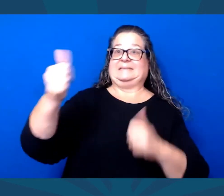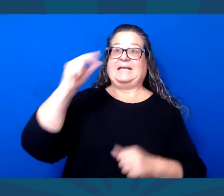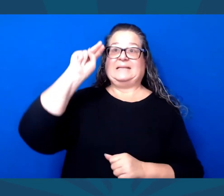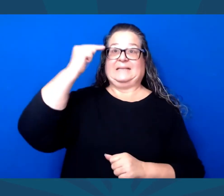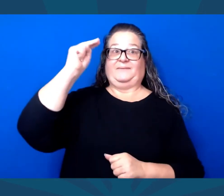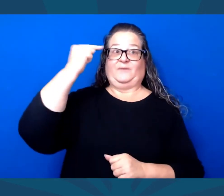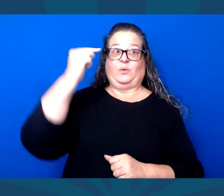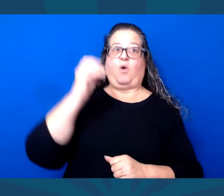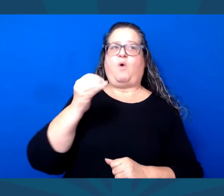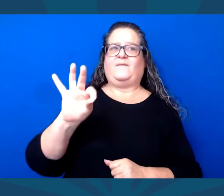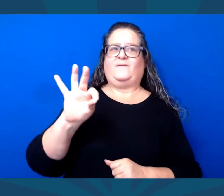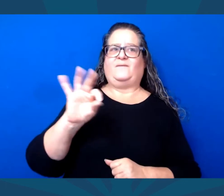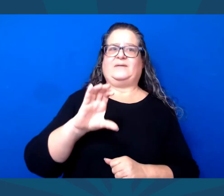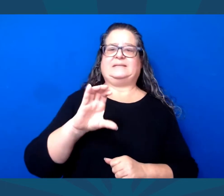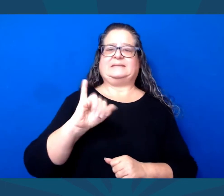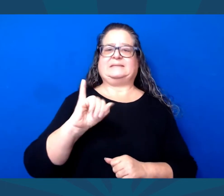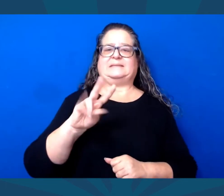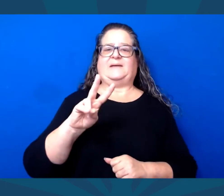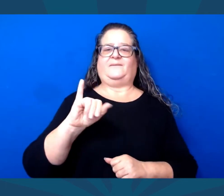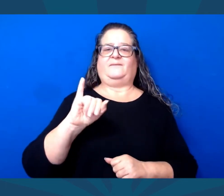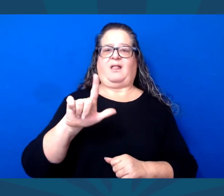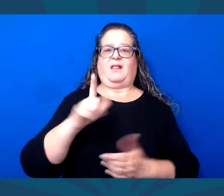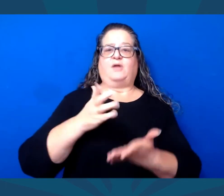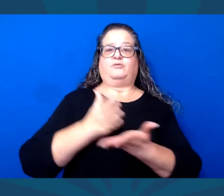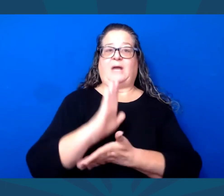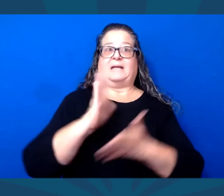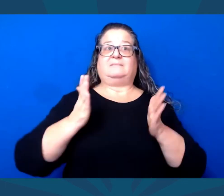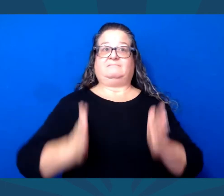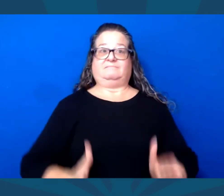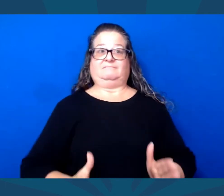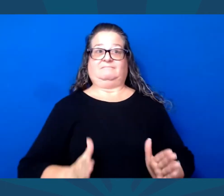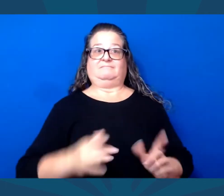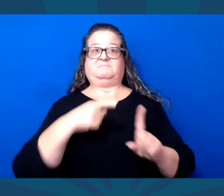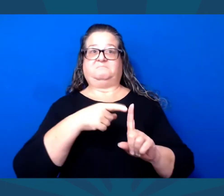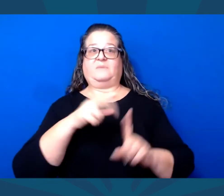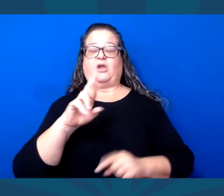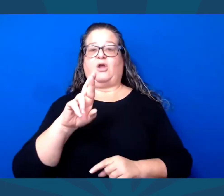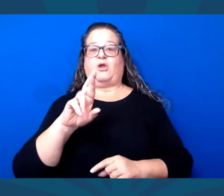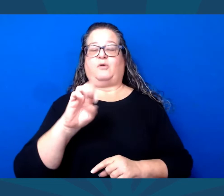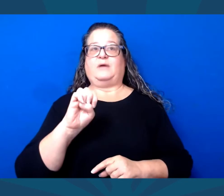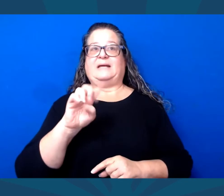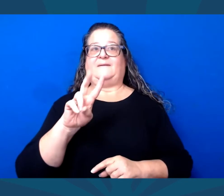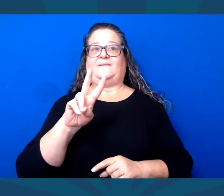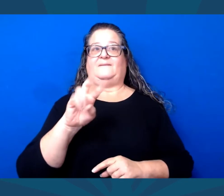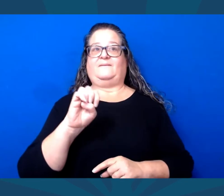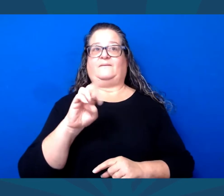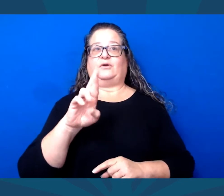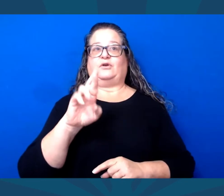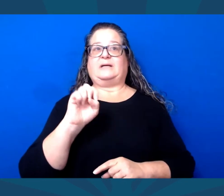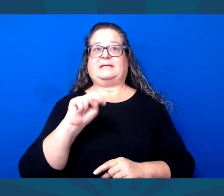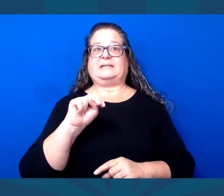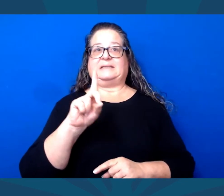As a distant nephew of the civil rights icon, Reverend Ralph